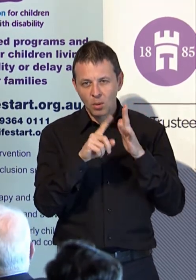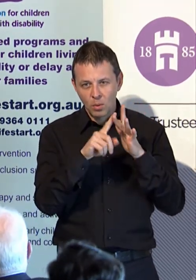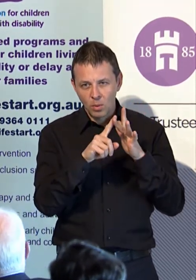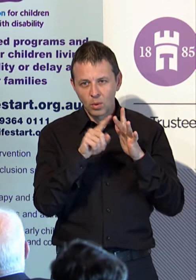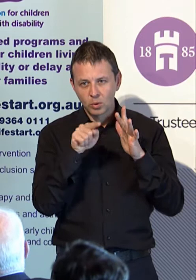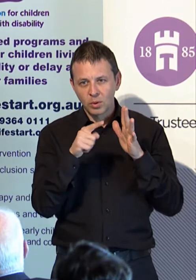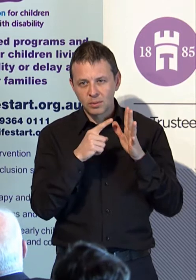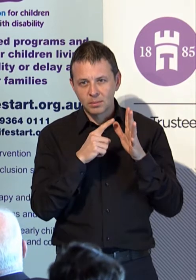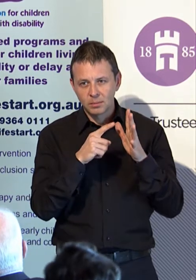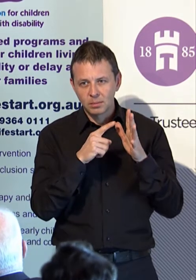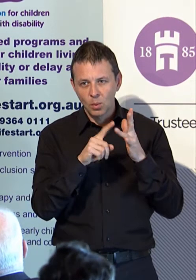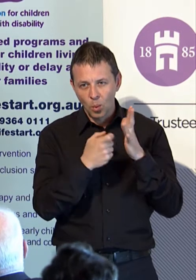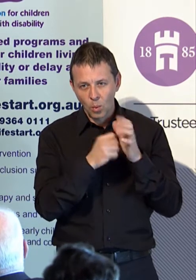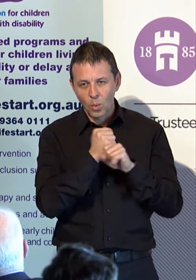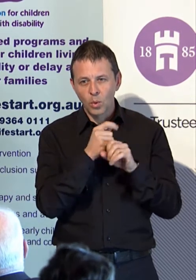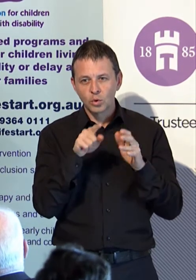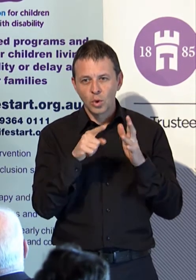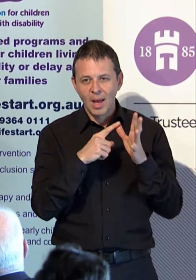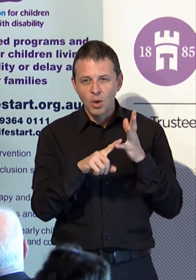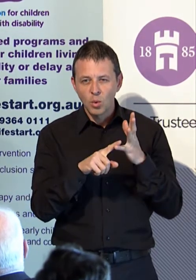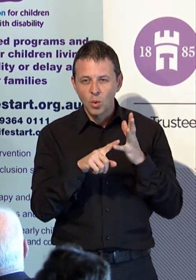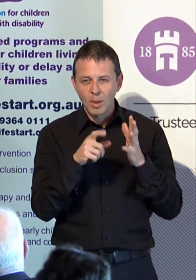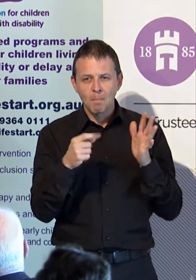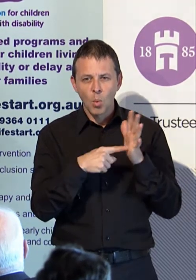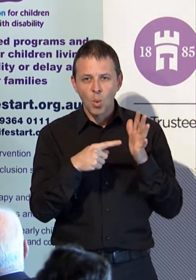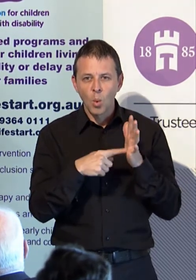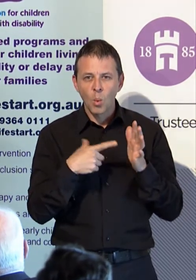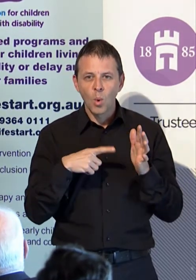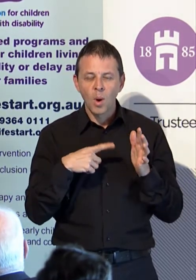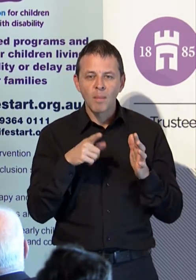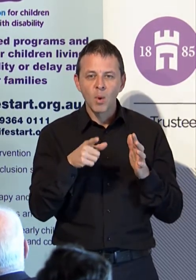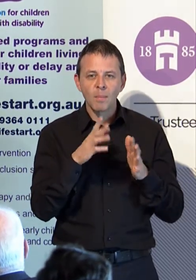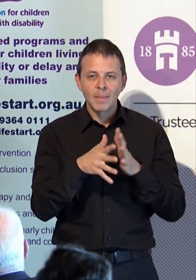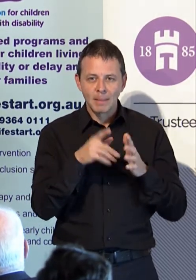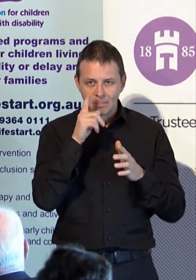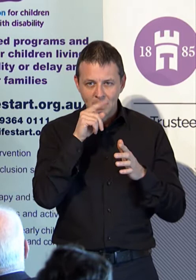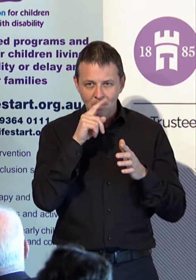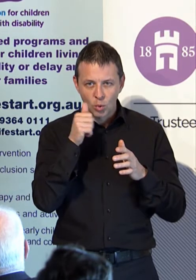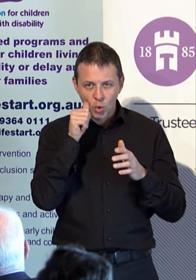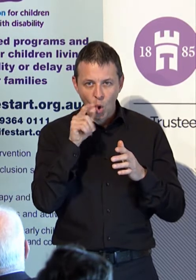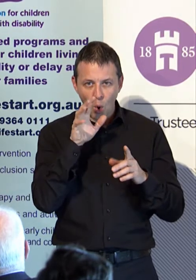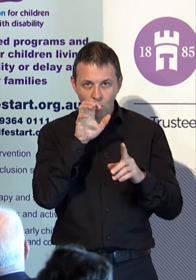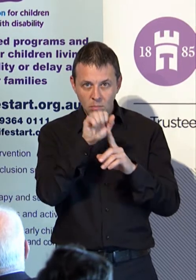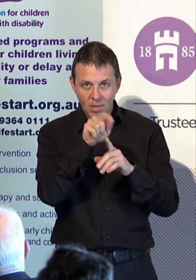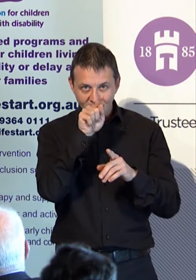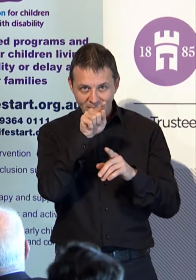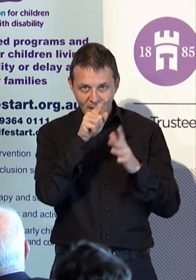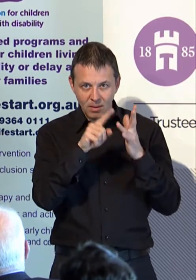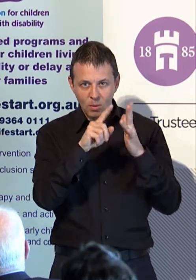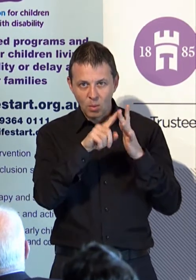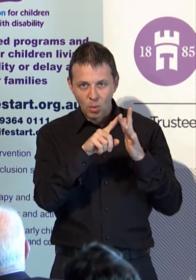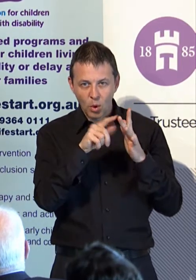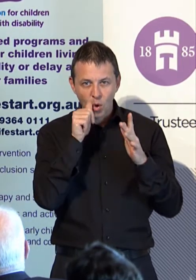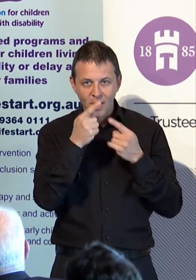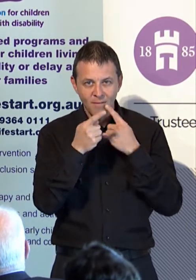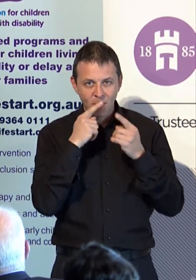oi.org.au, is so important because it means that people know that they go through that, they know that the information they find